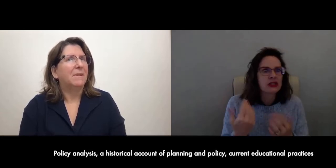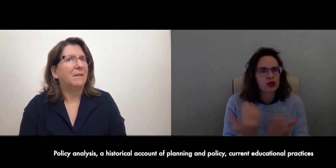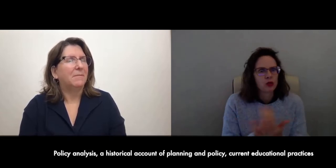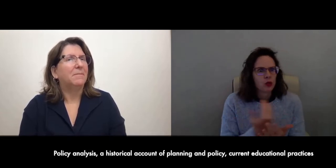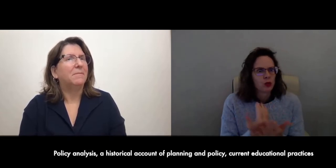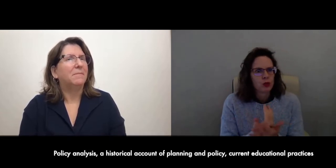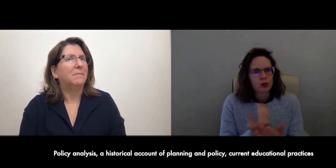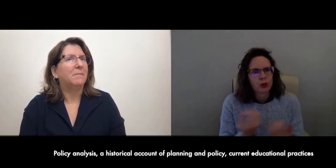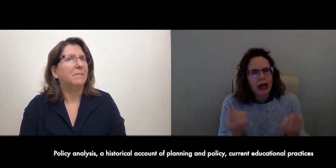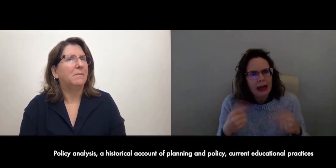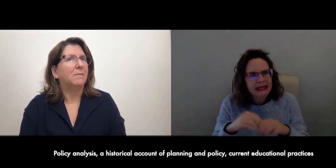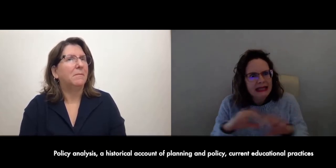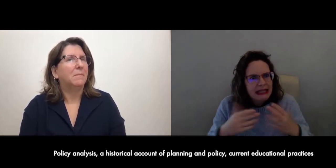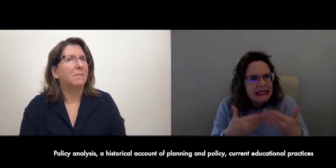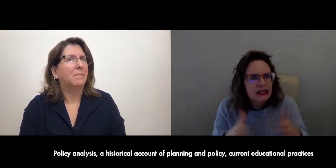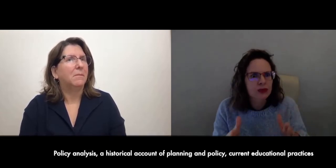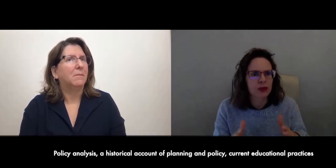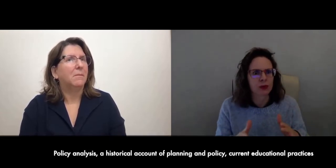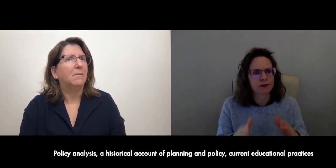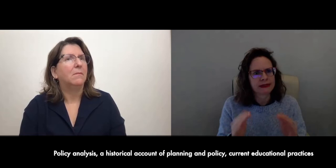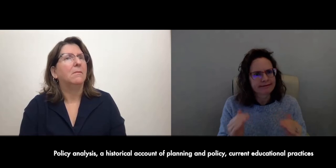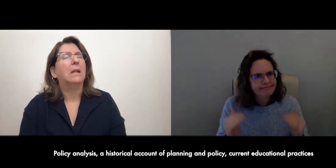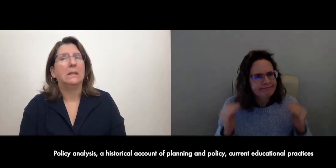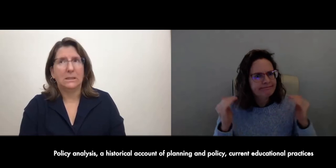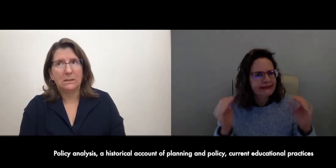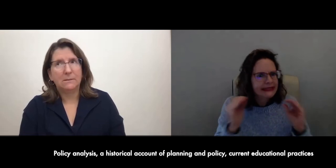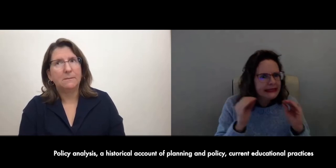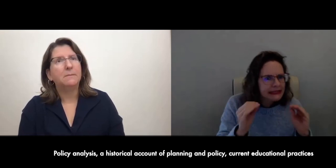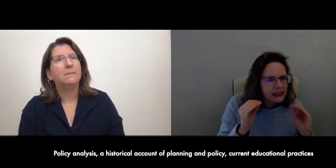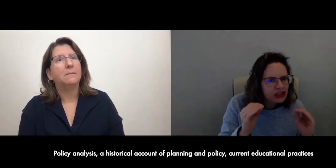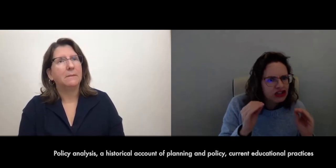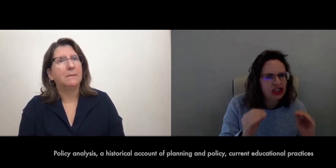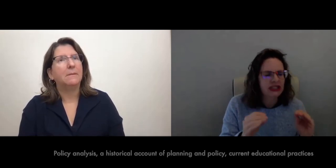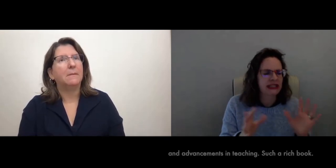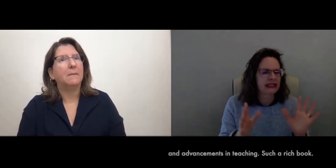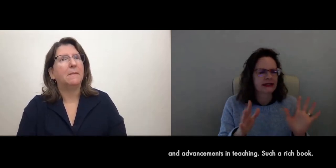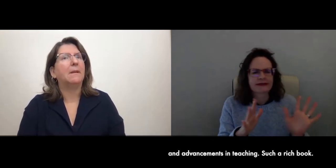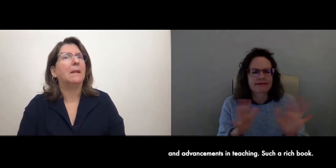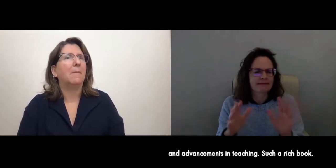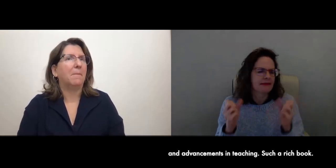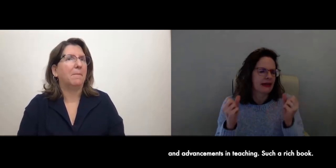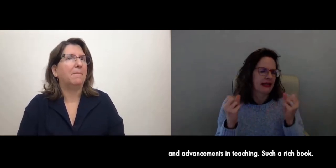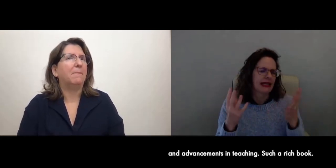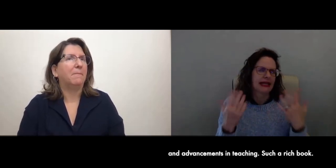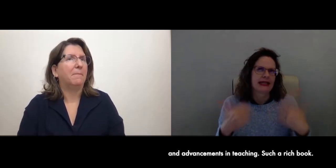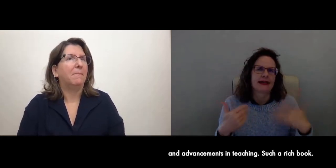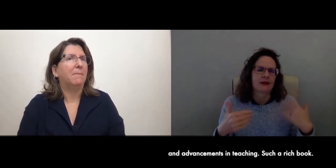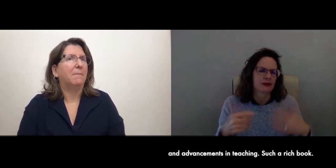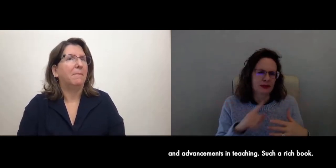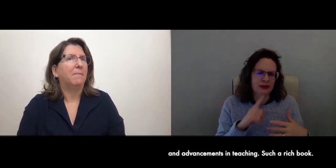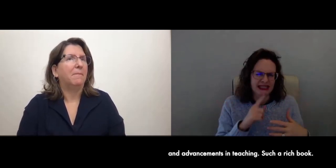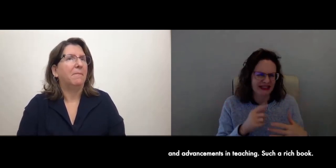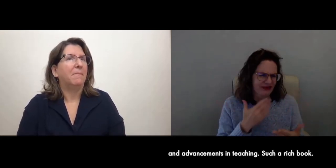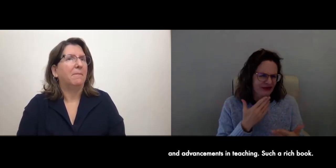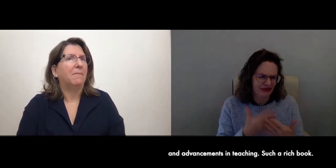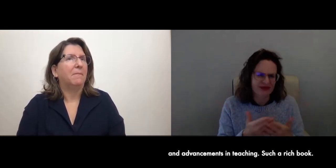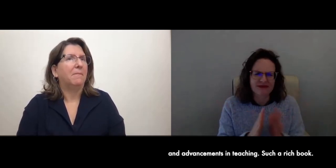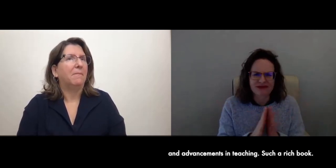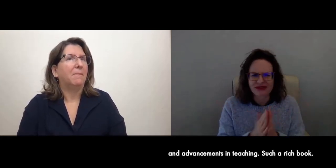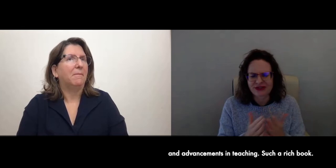Policy analysis, historical count of planning and policy, current educational practices, and advancements in